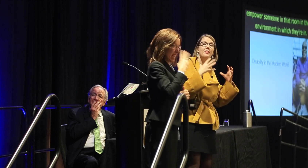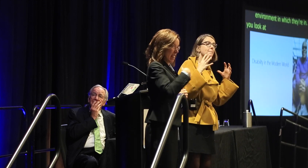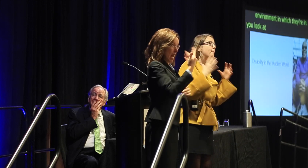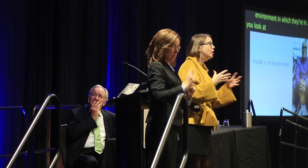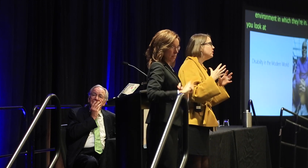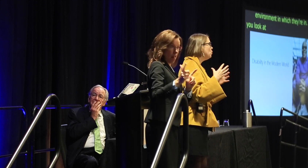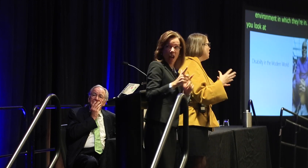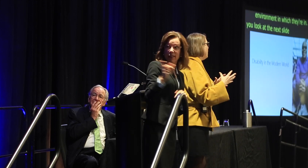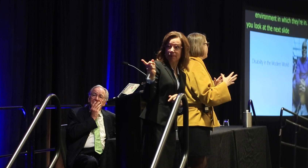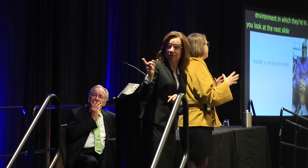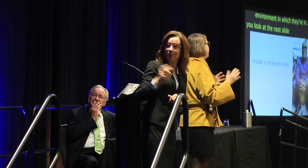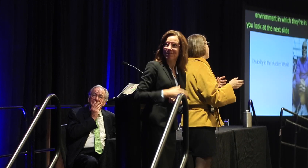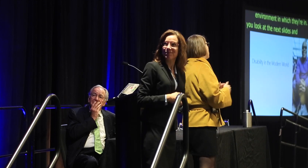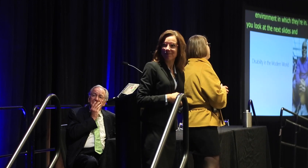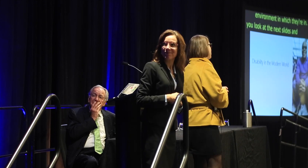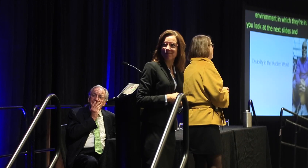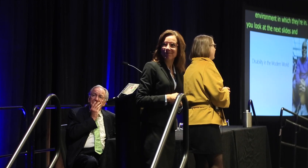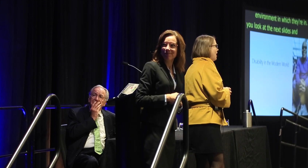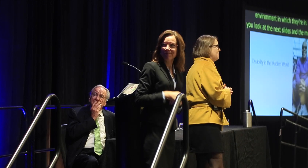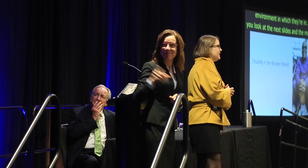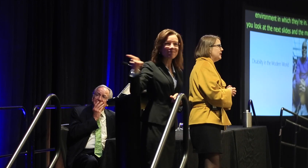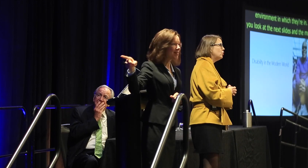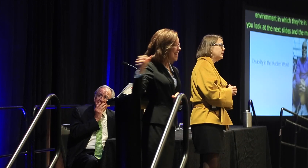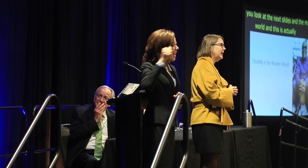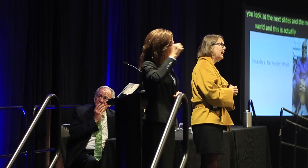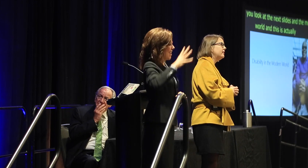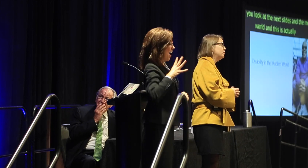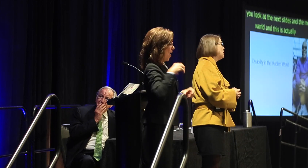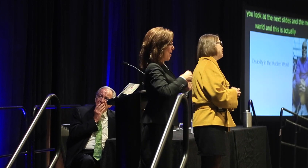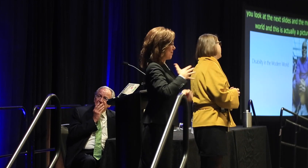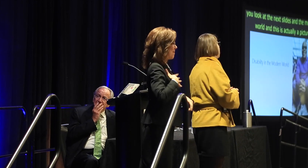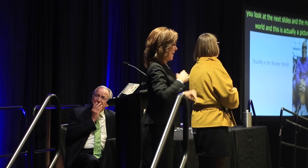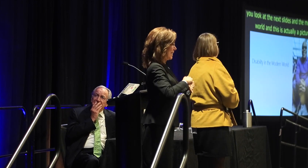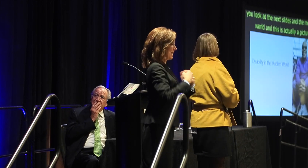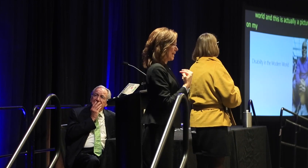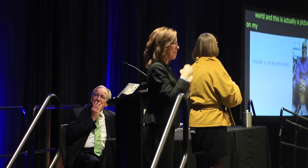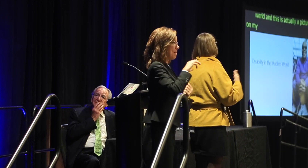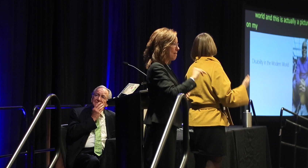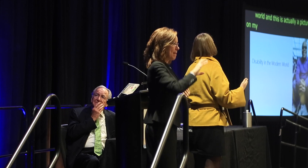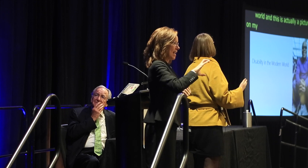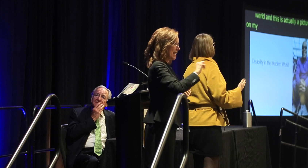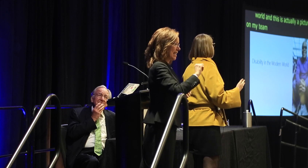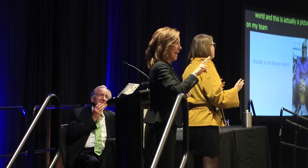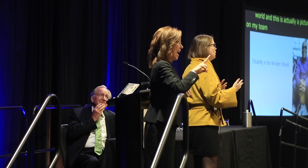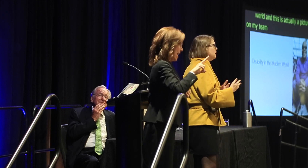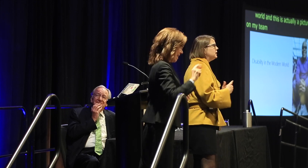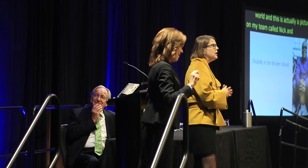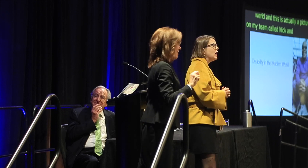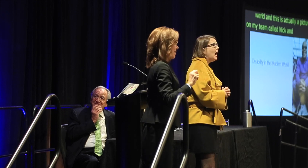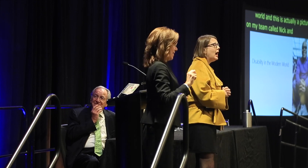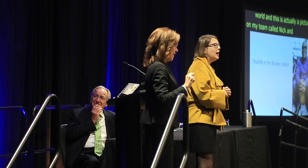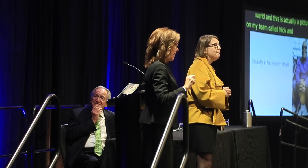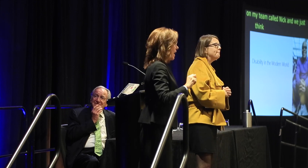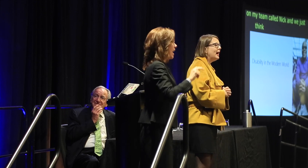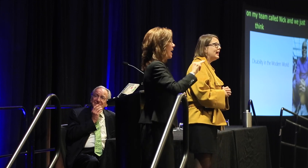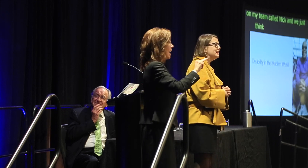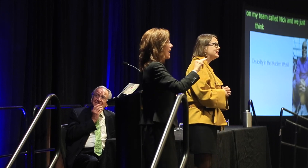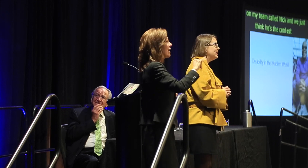slide, and the modern world, and this is actually a picture of a guy on my team called Nick Hayes, and we all think he is just the coolest dude in the world.